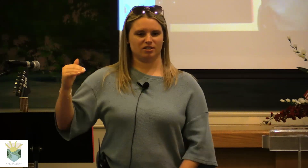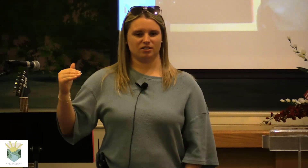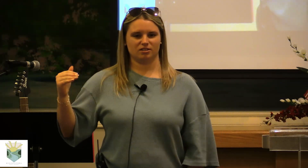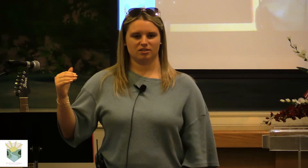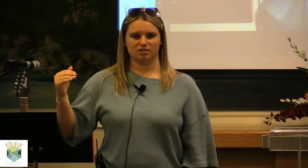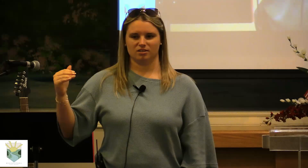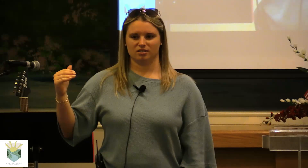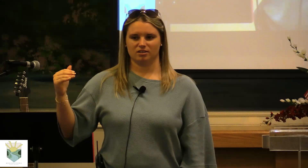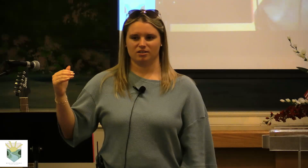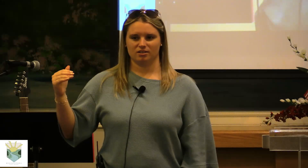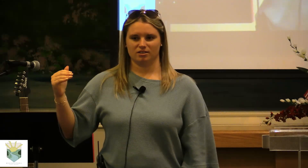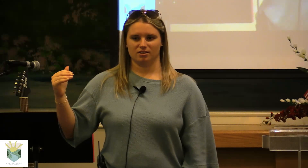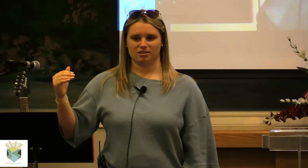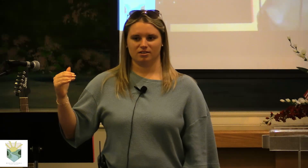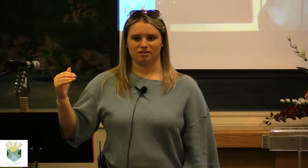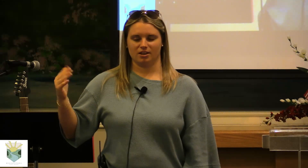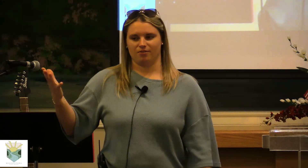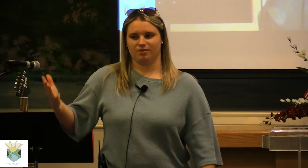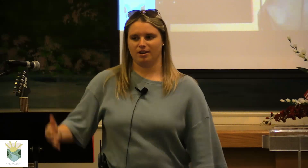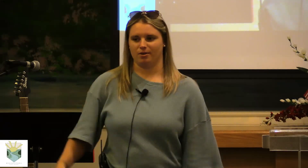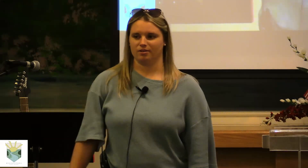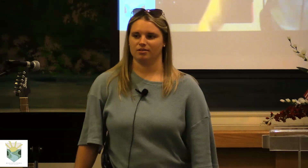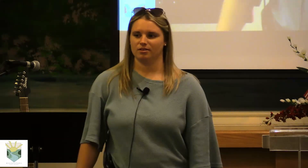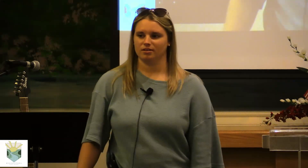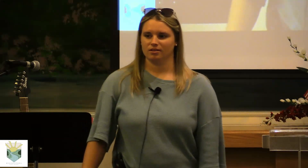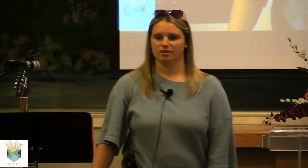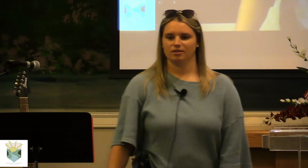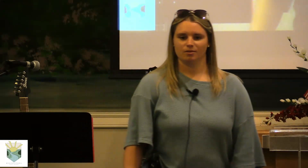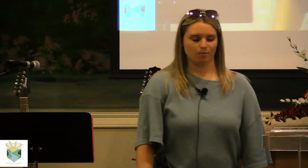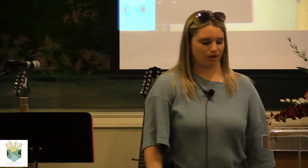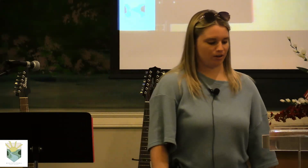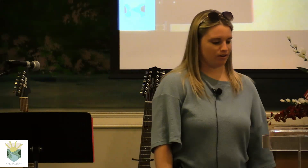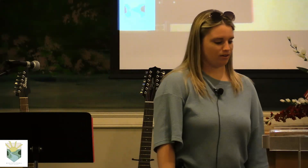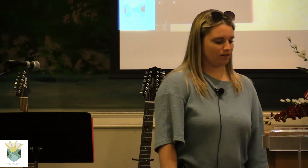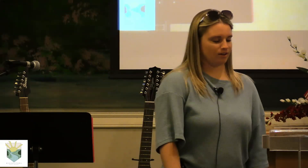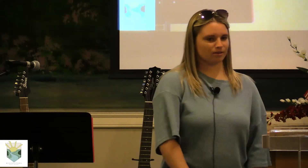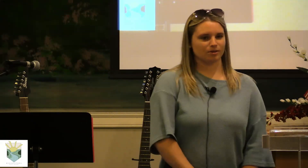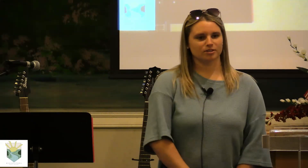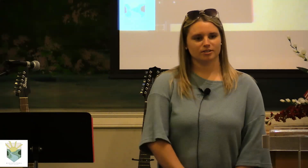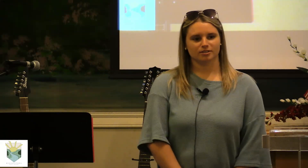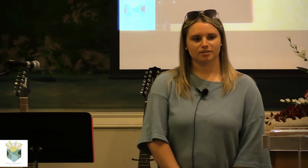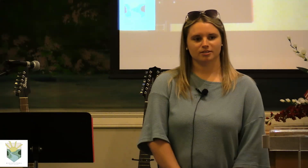sense? So anyway, but any other questions?